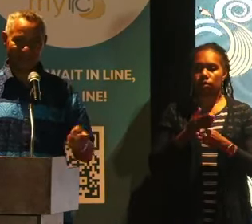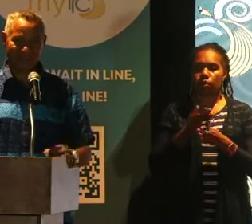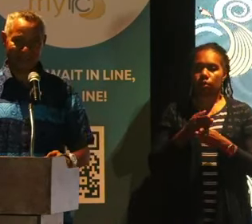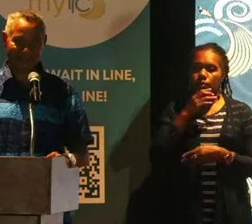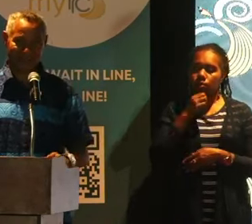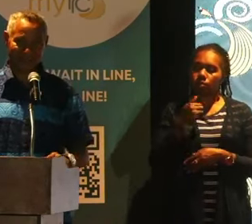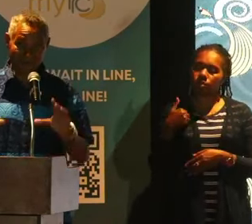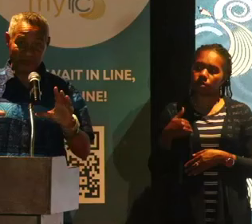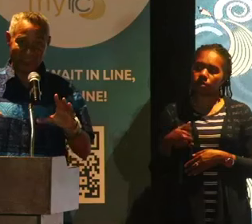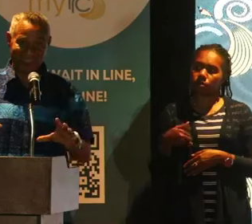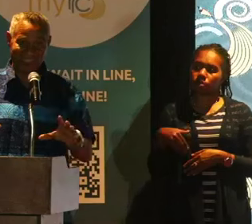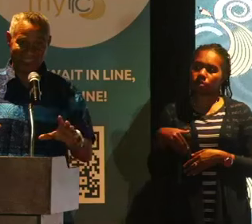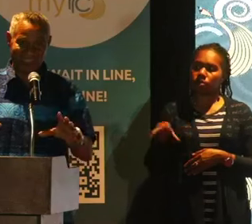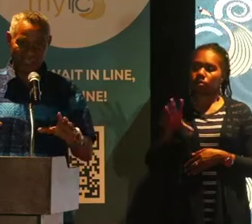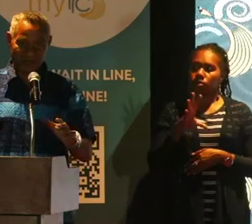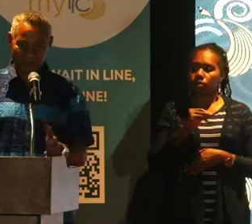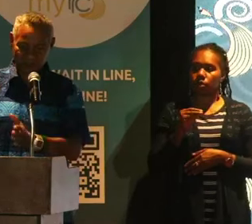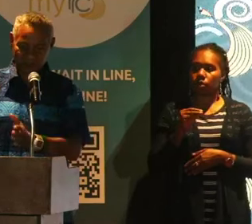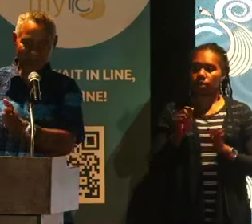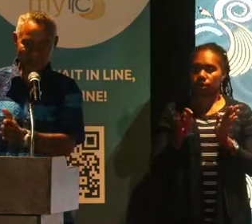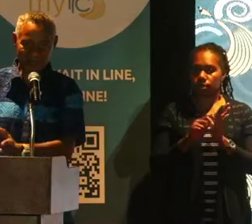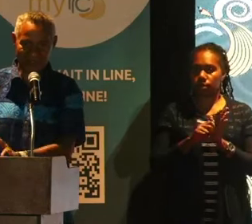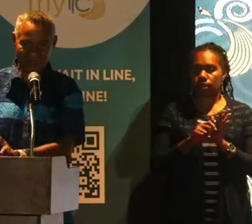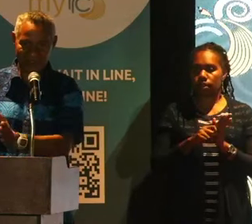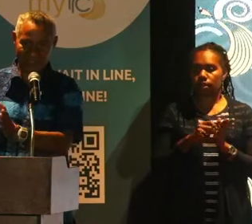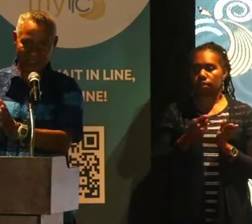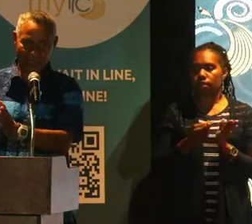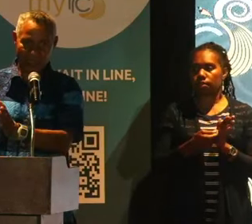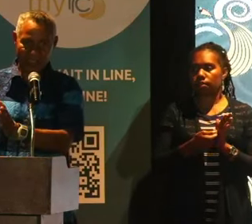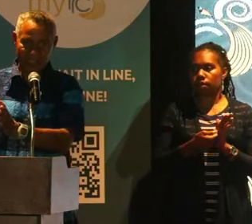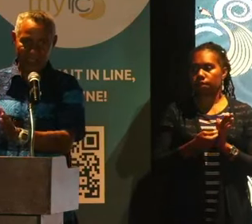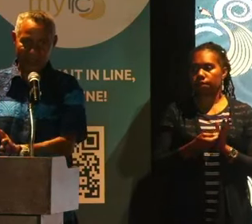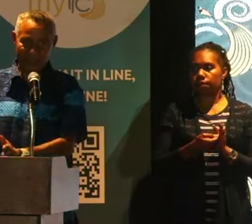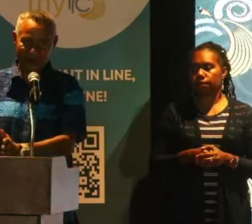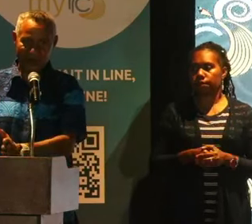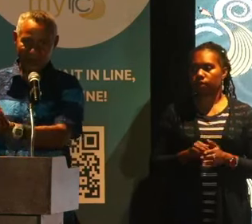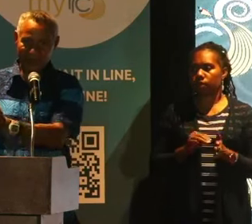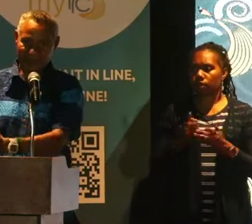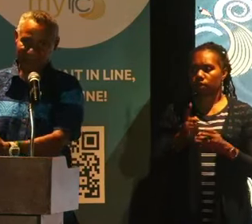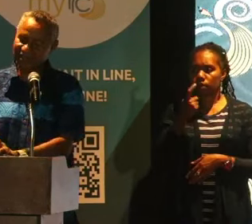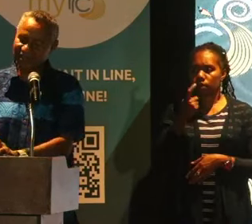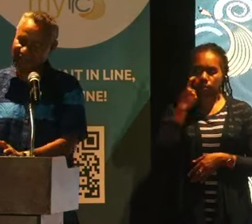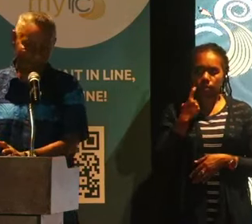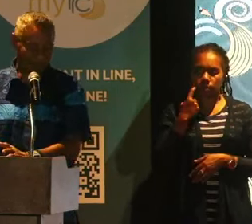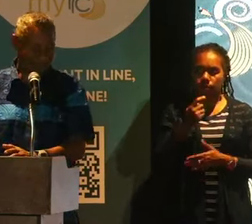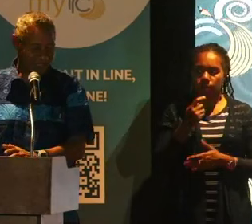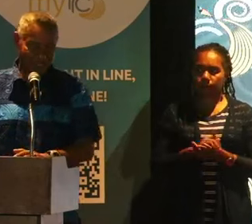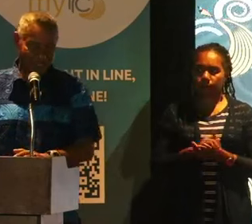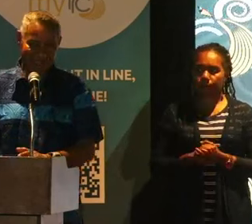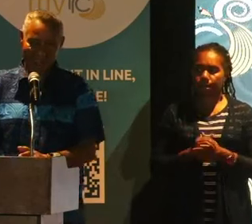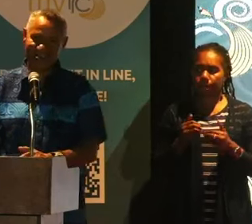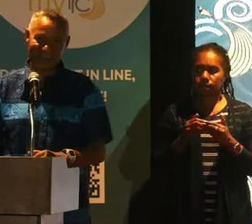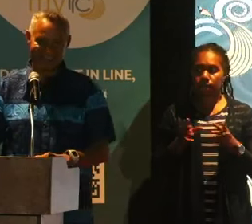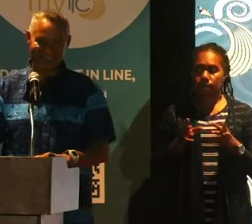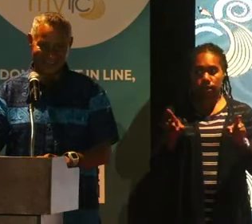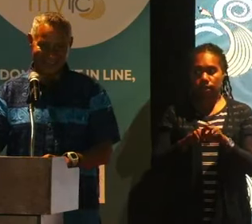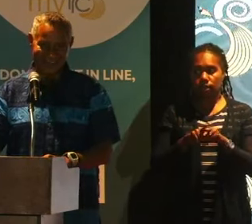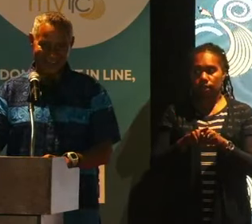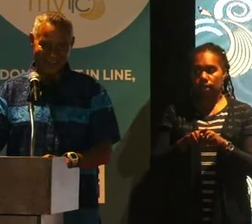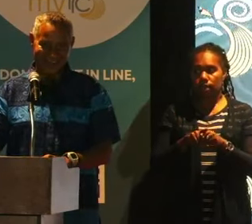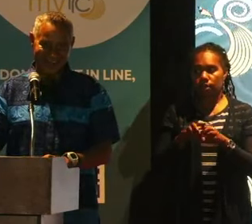collect from there. That will be easy. Because if you're trying to set up a same group into that is not in our